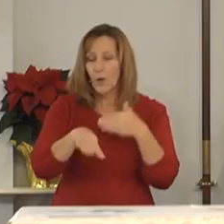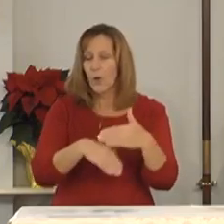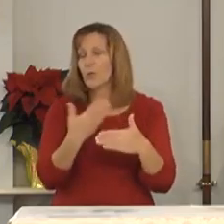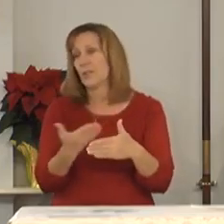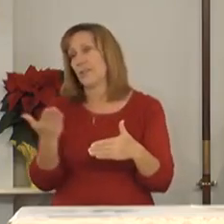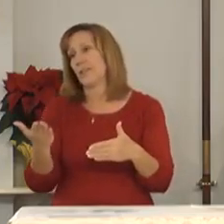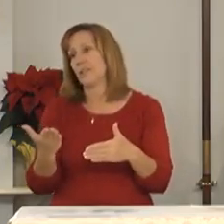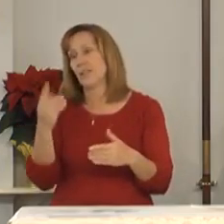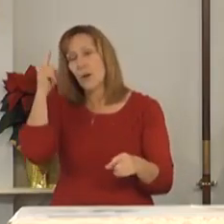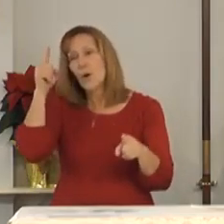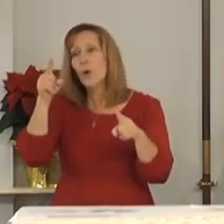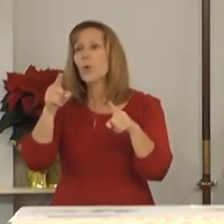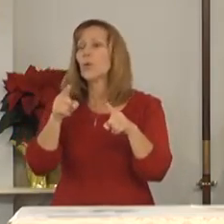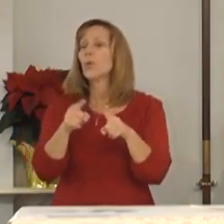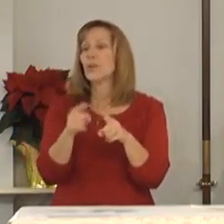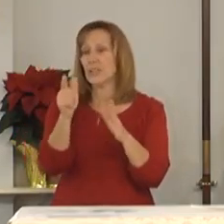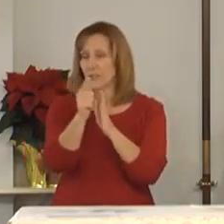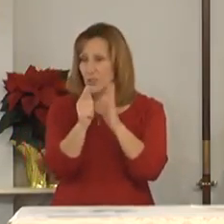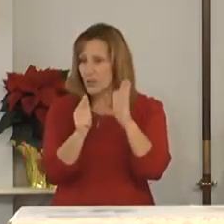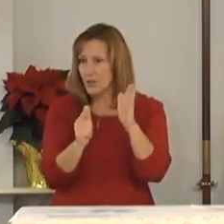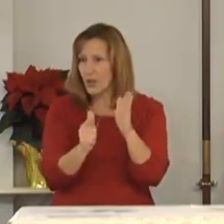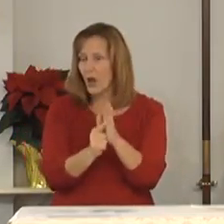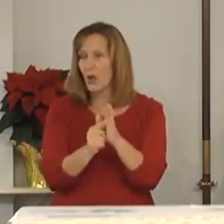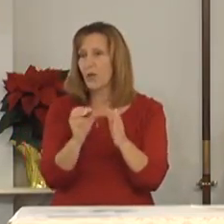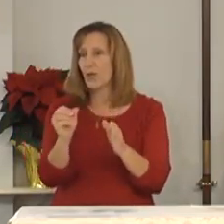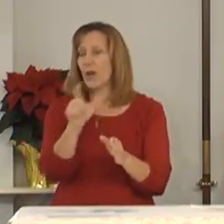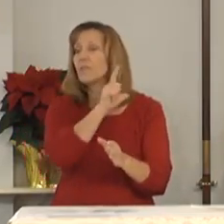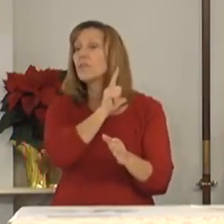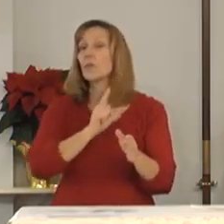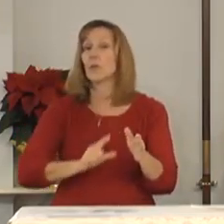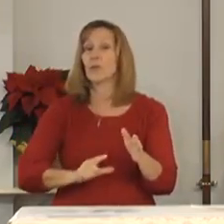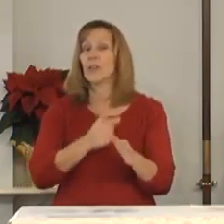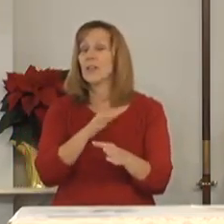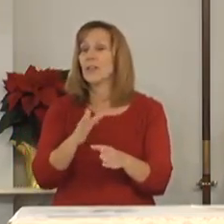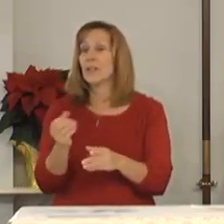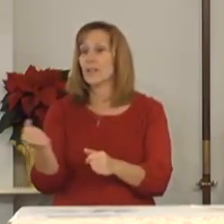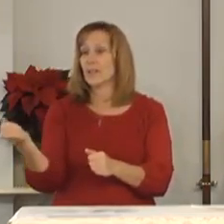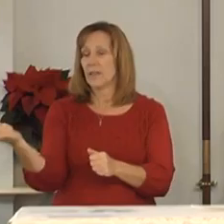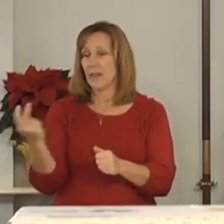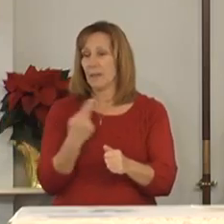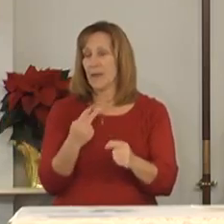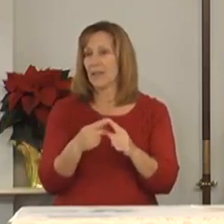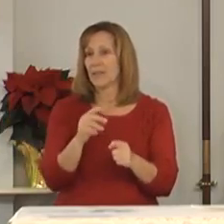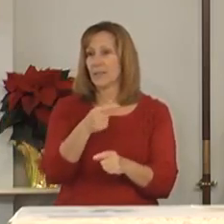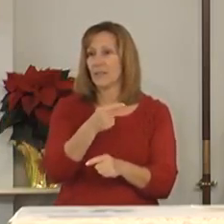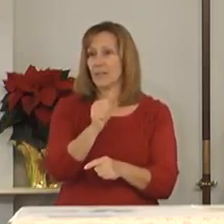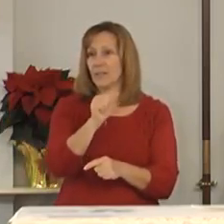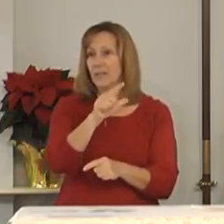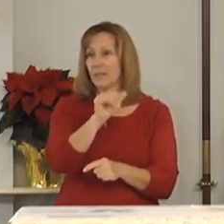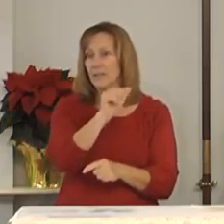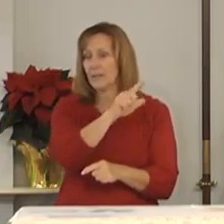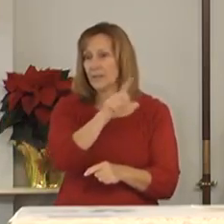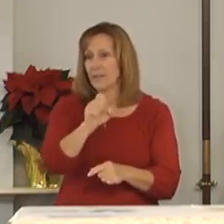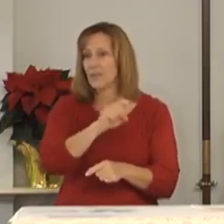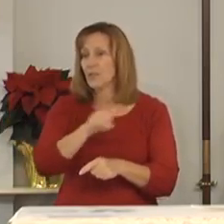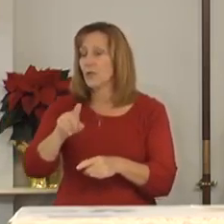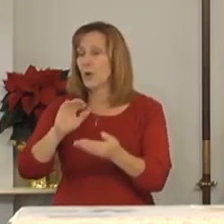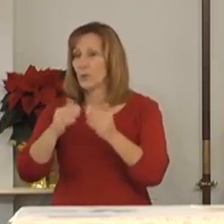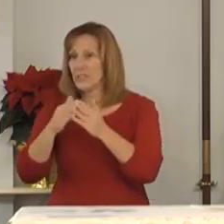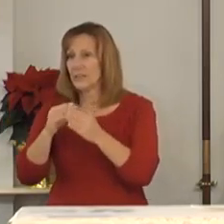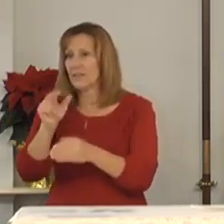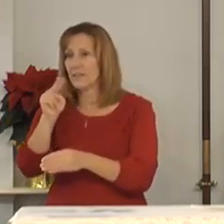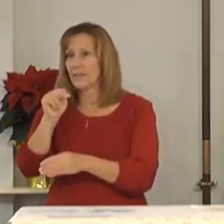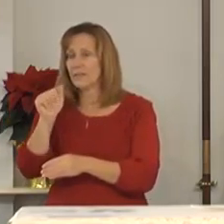everything according to the law of the Lord, they returned into Galilee to their own town